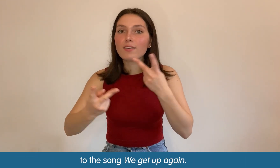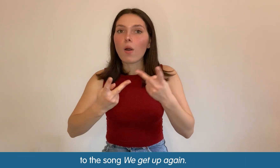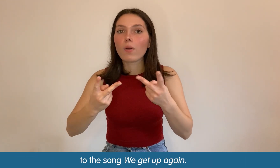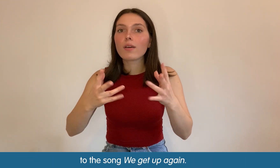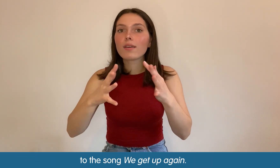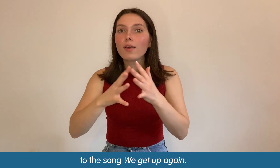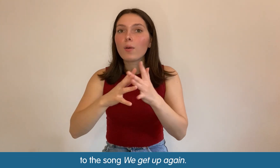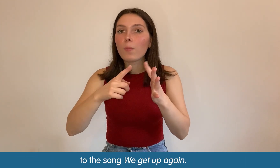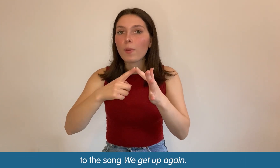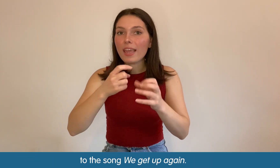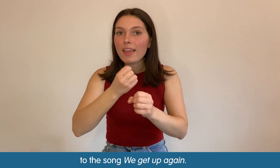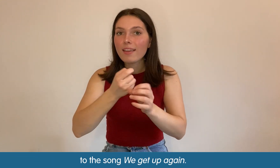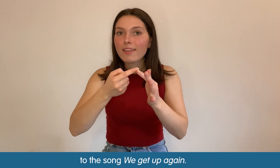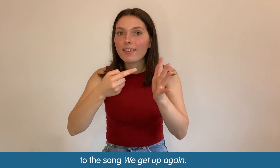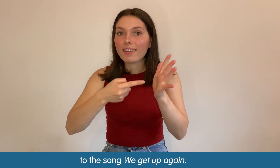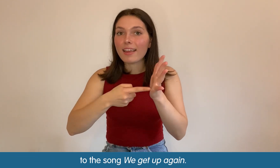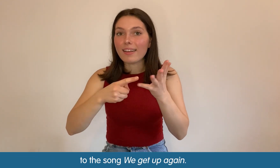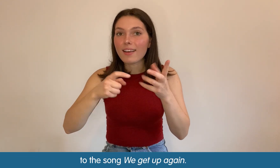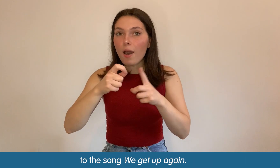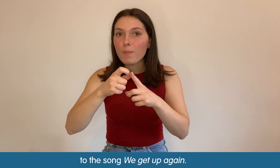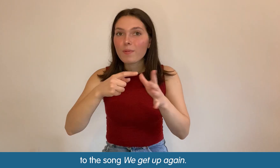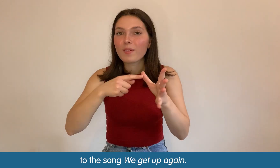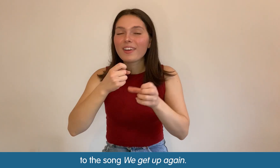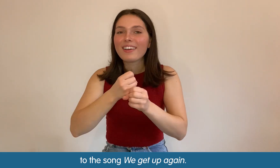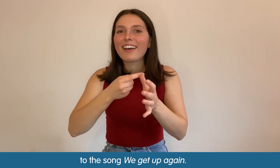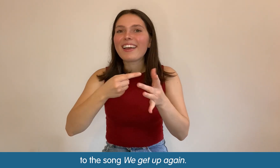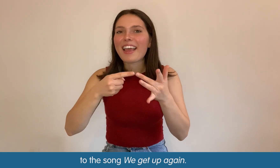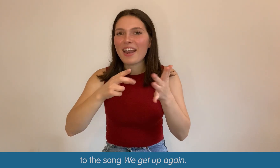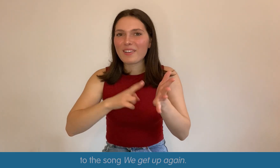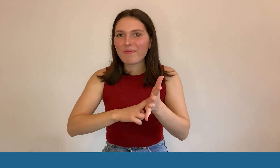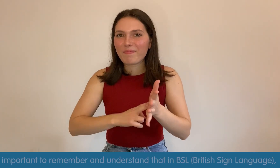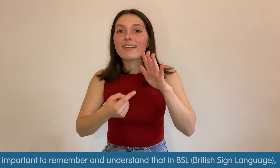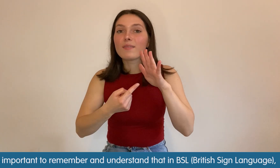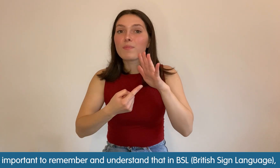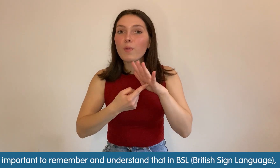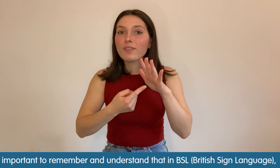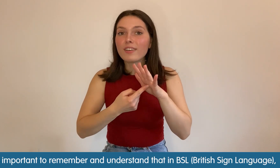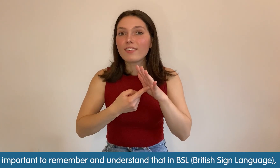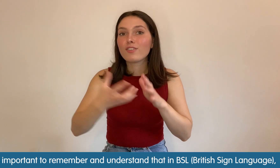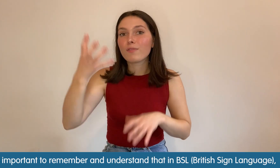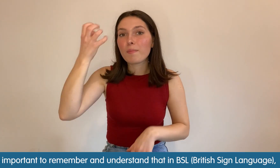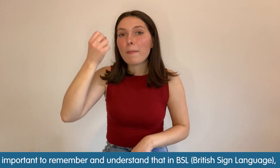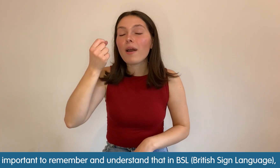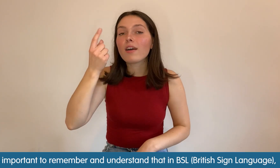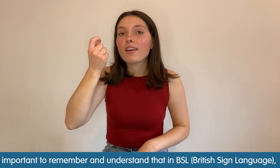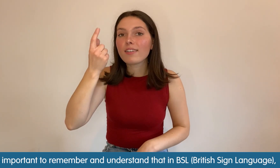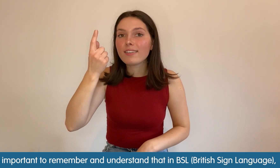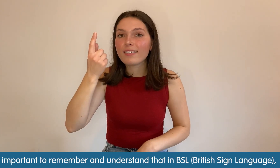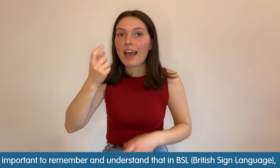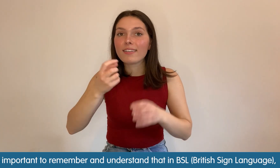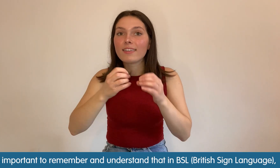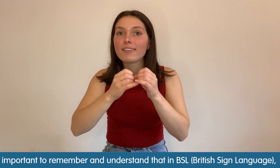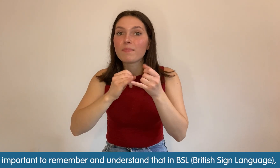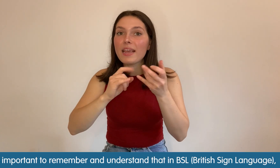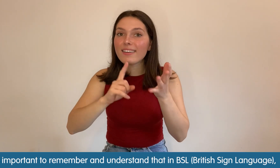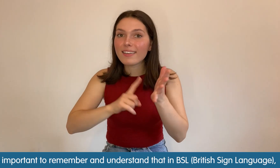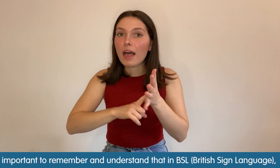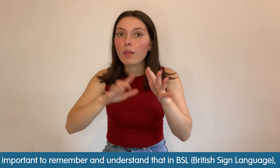song We Get Up Again. It's important to remember and understand that in BSL,